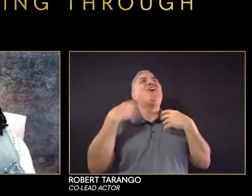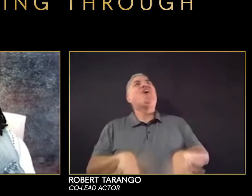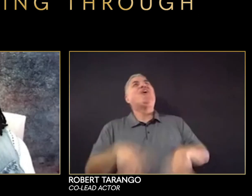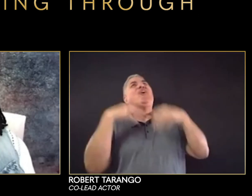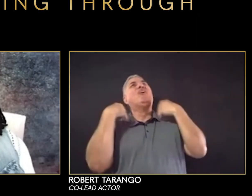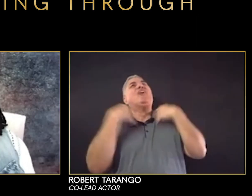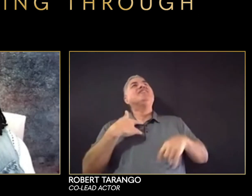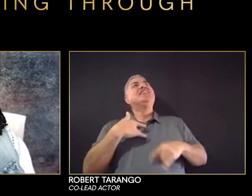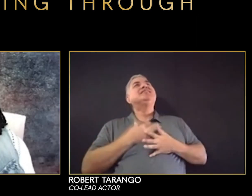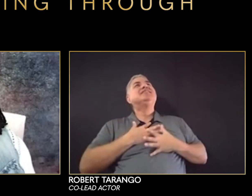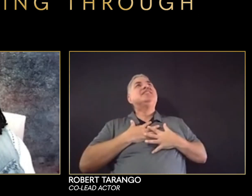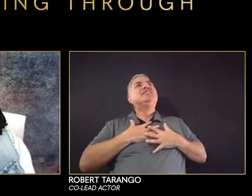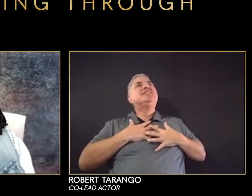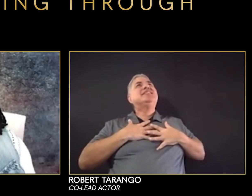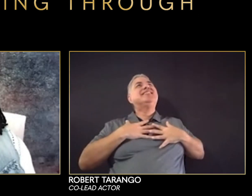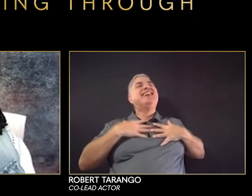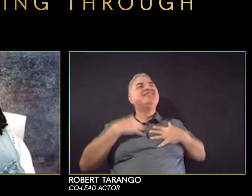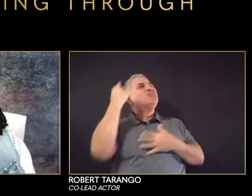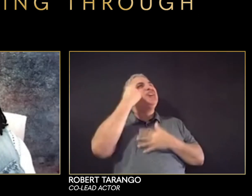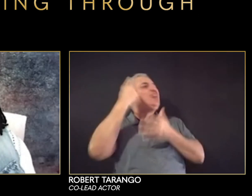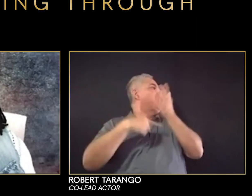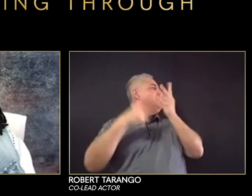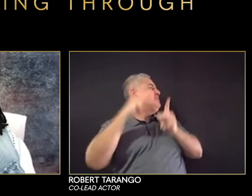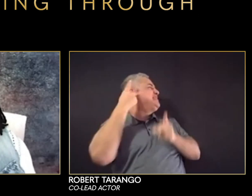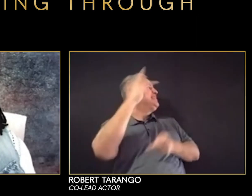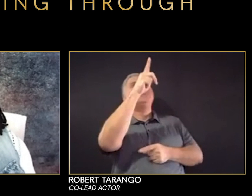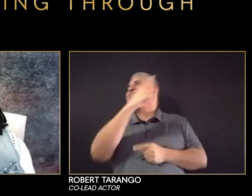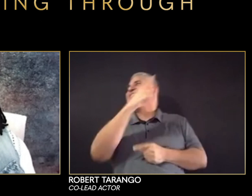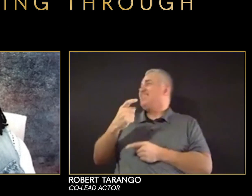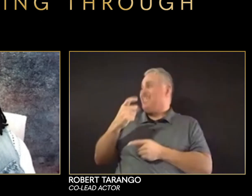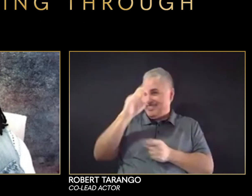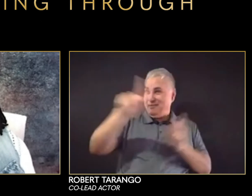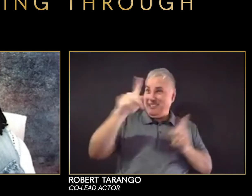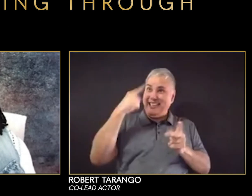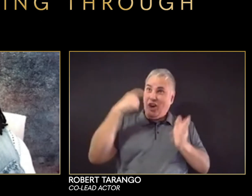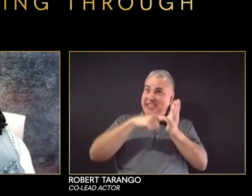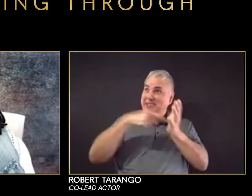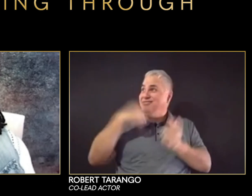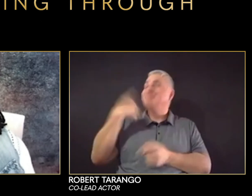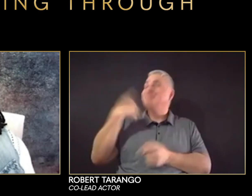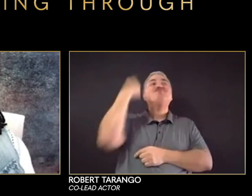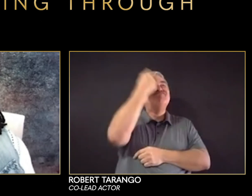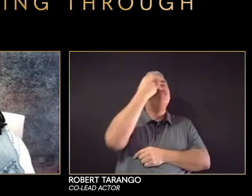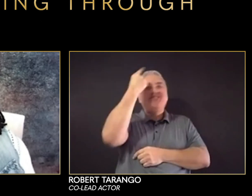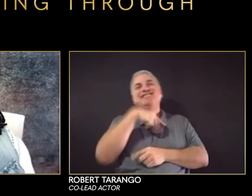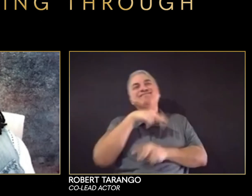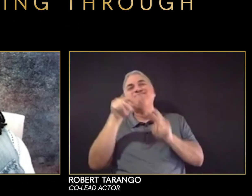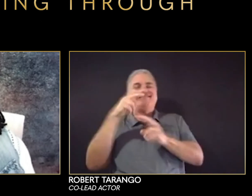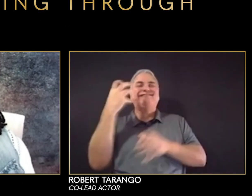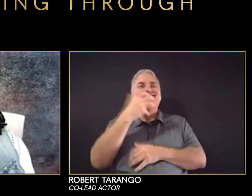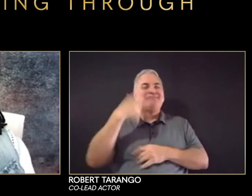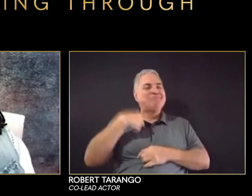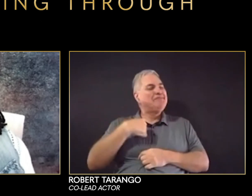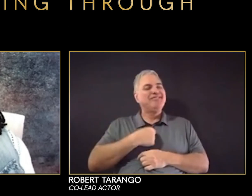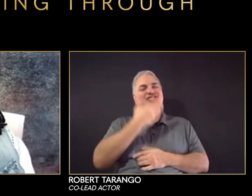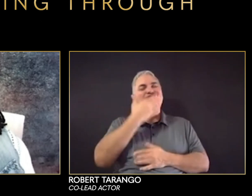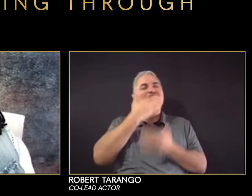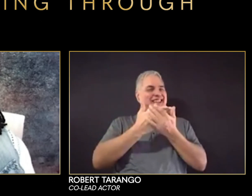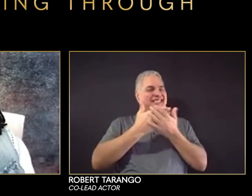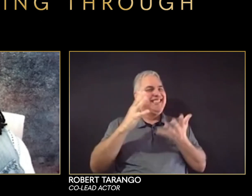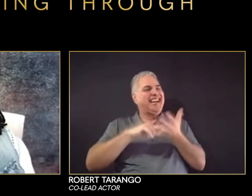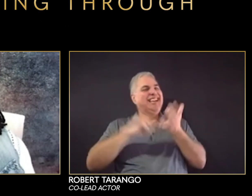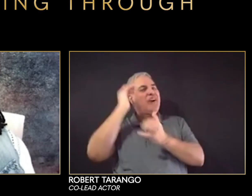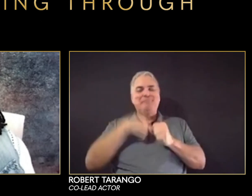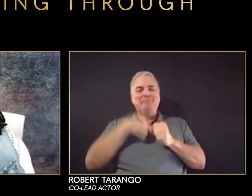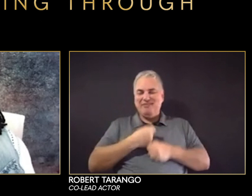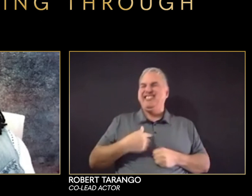time. I couldn't believe it, that everything that we did to actually make this, it was amazing. I'm